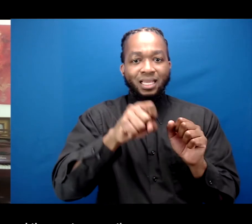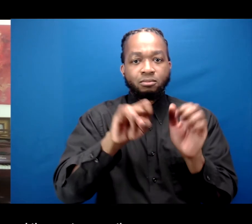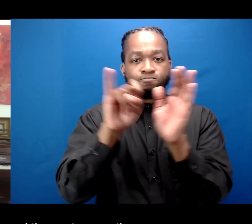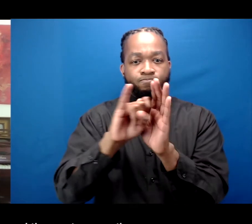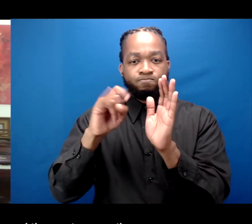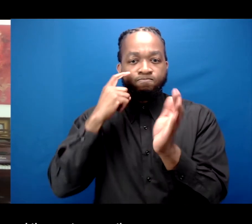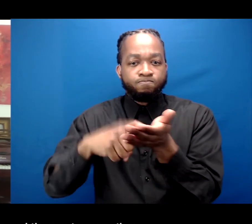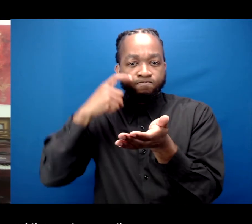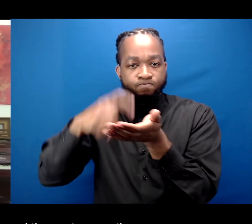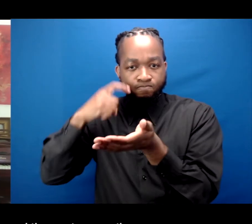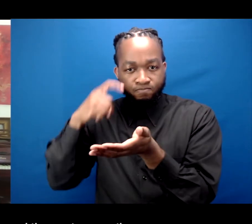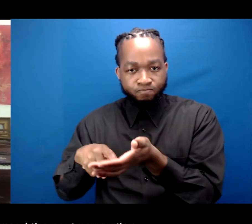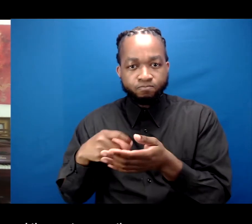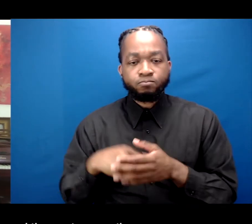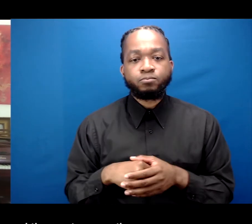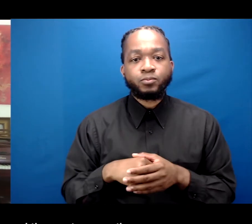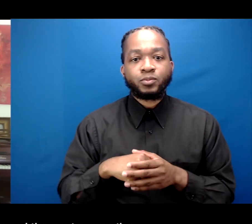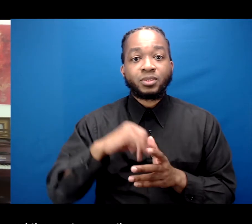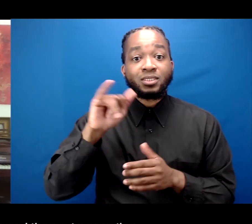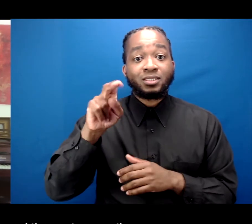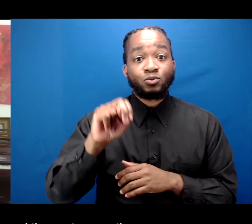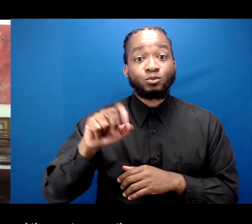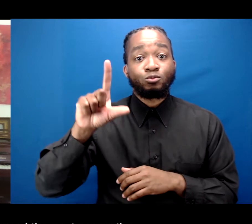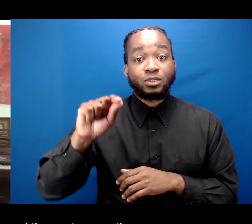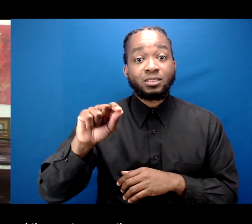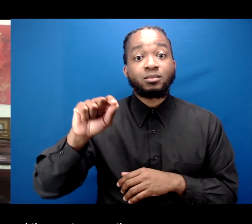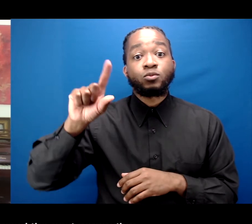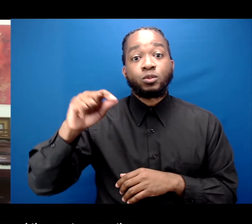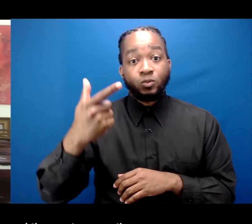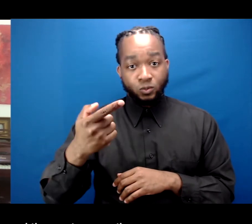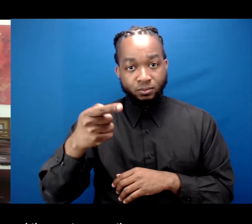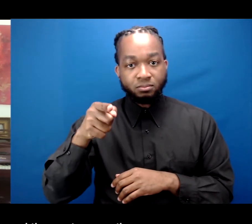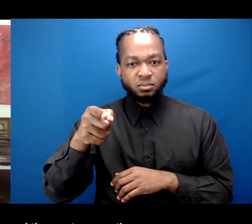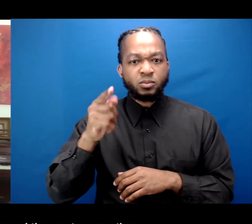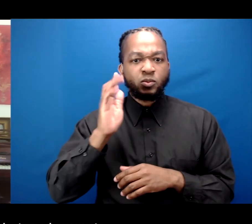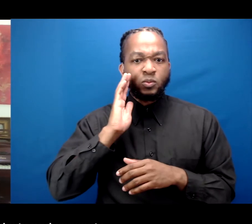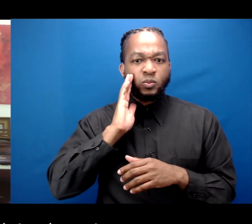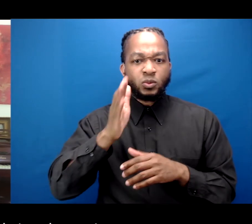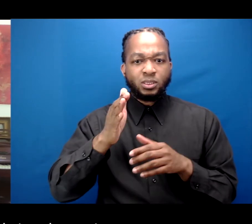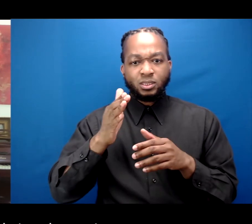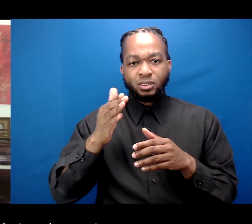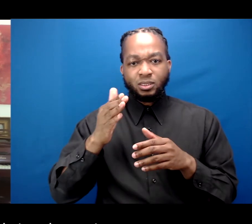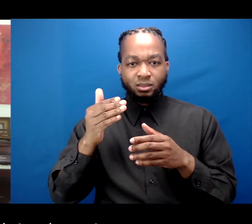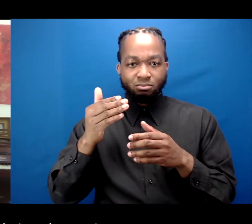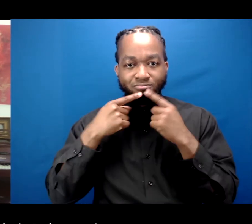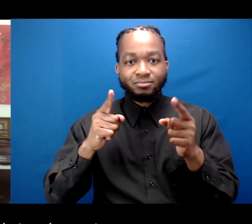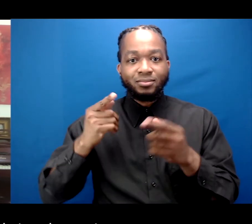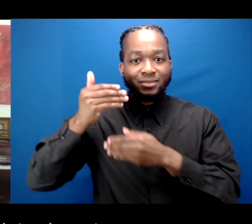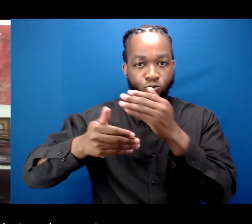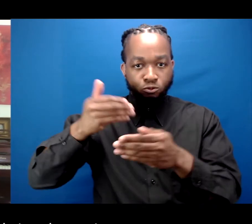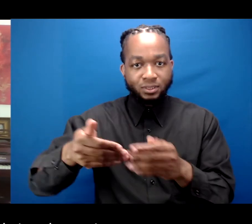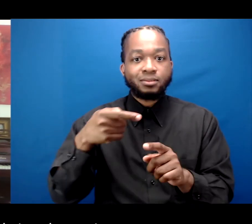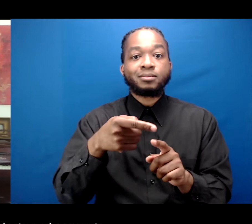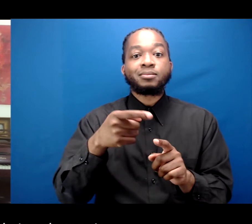January 2021, we announced the next generation of automatic alt text, which is now able to recognize over 1,200 objects